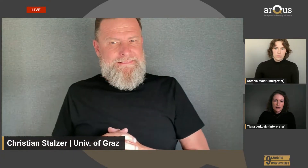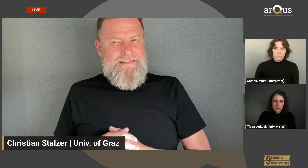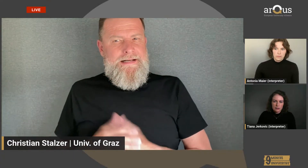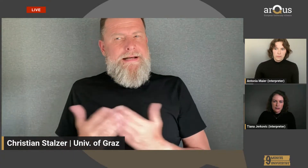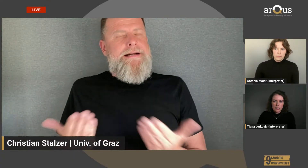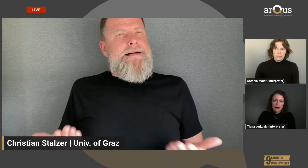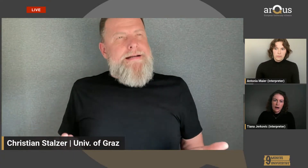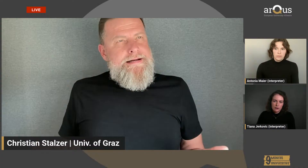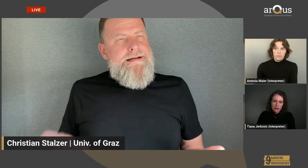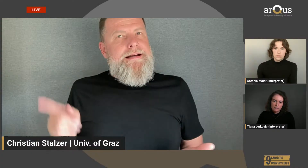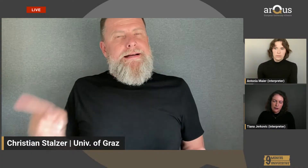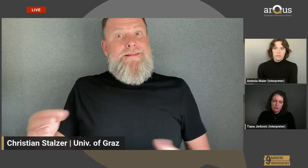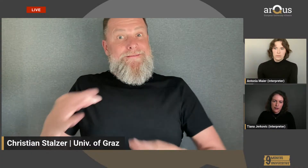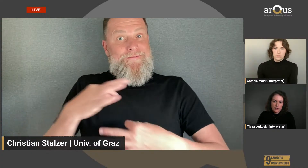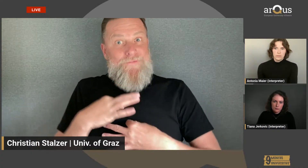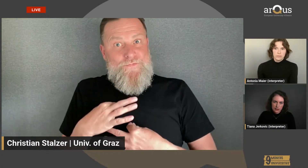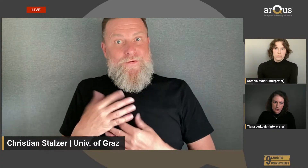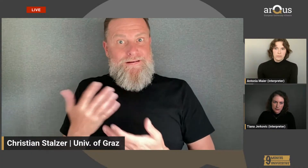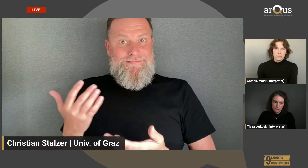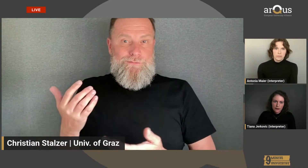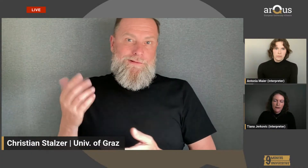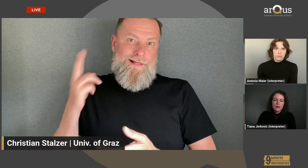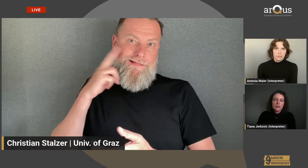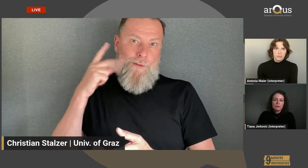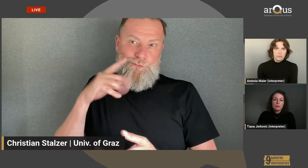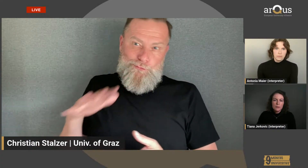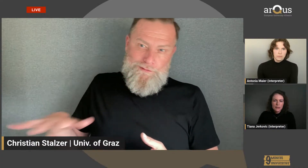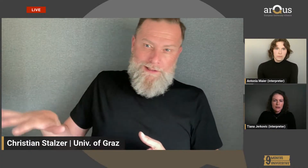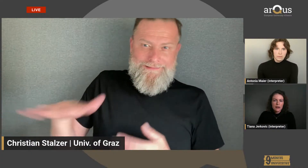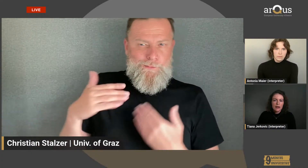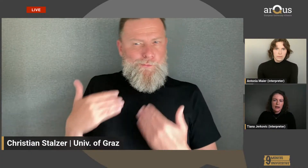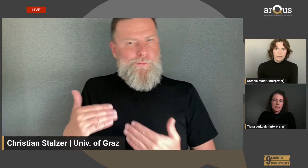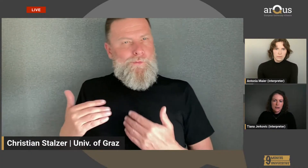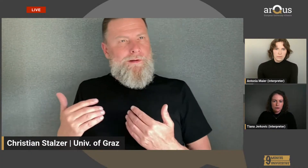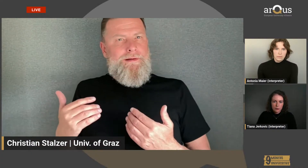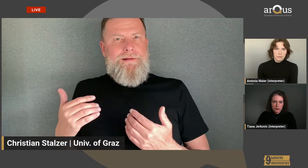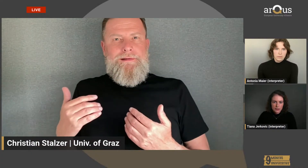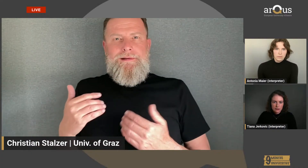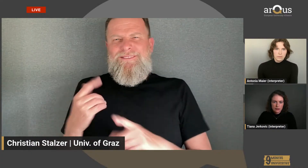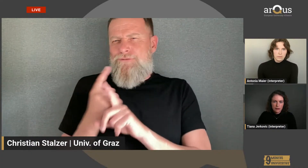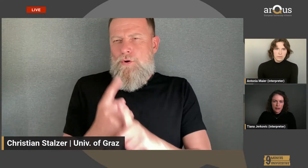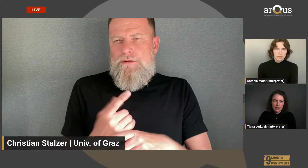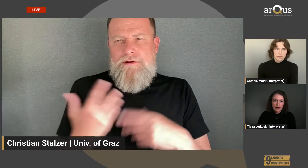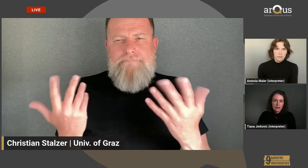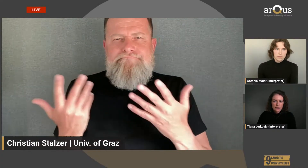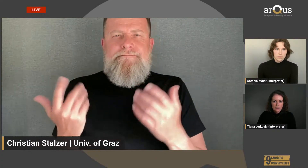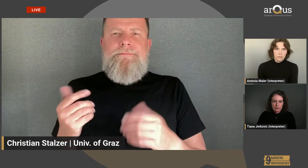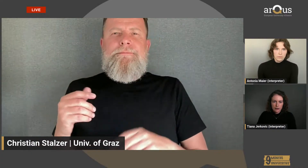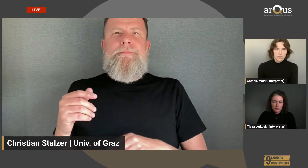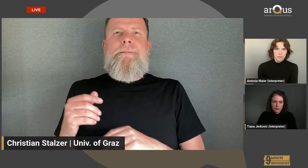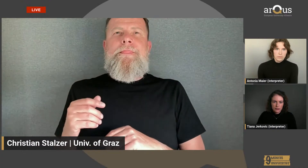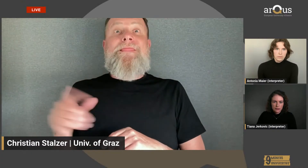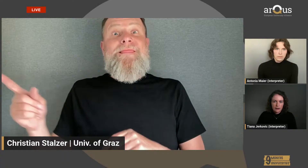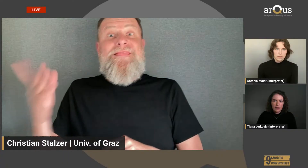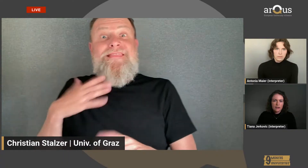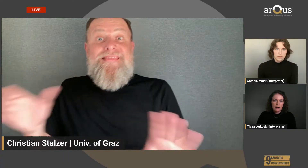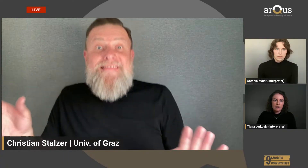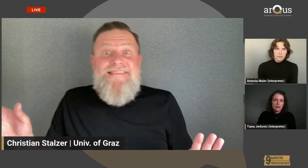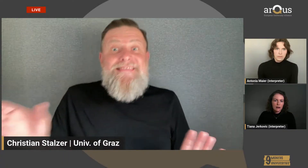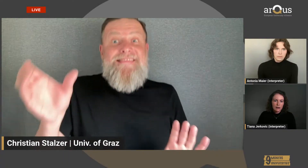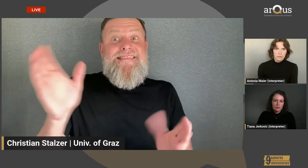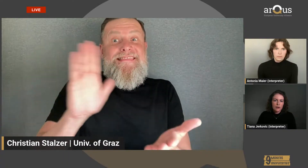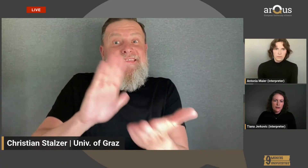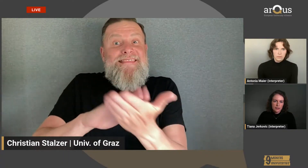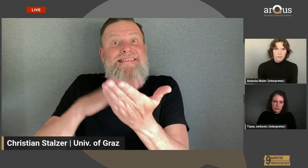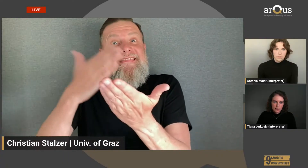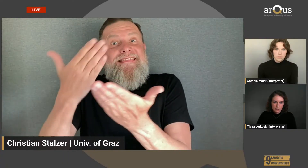the discussions are at a very fast pace. So for me, as a deaf person in this environment, there are